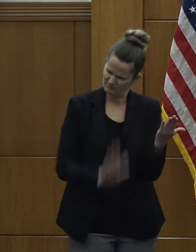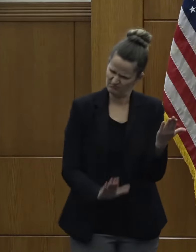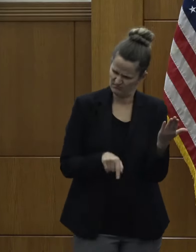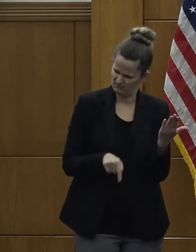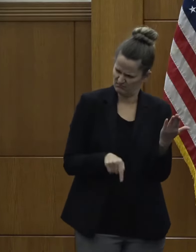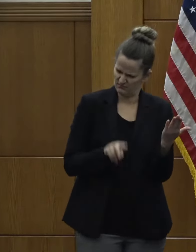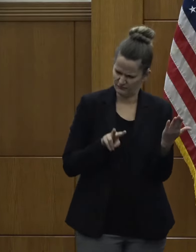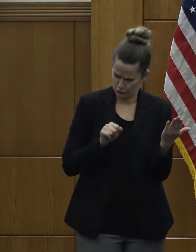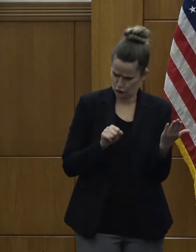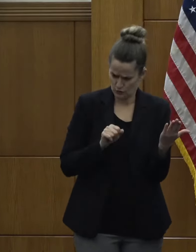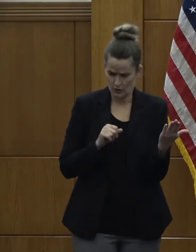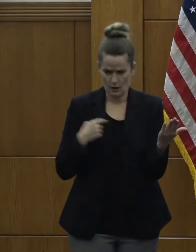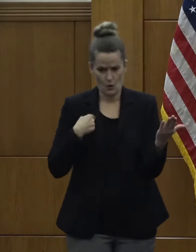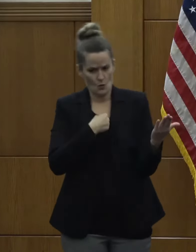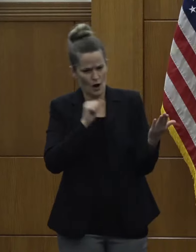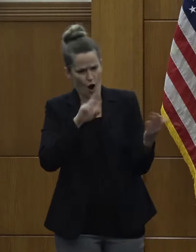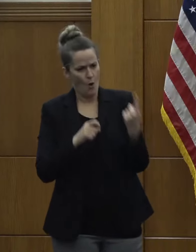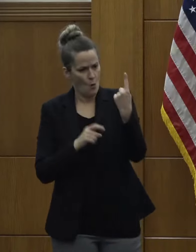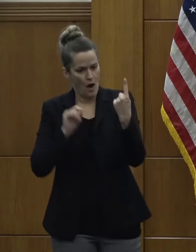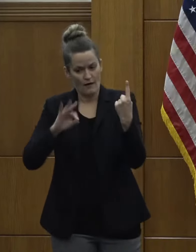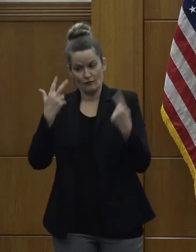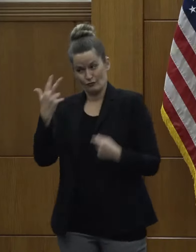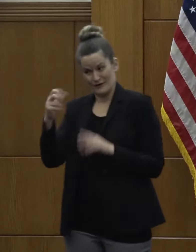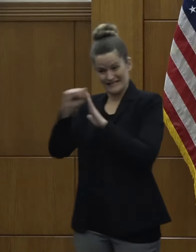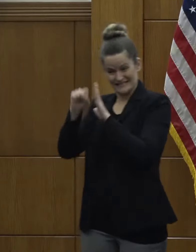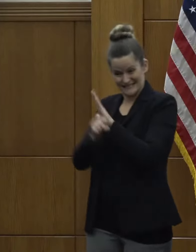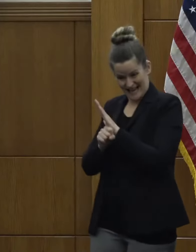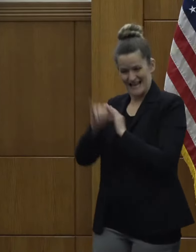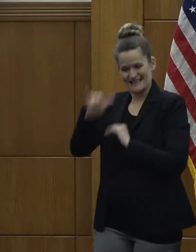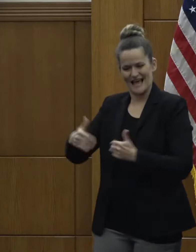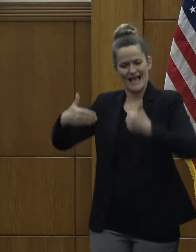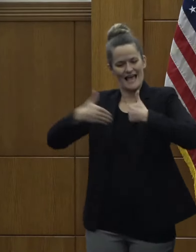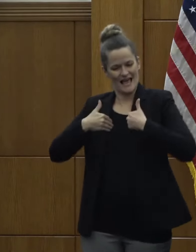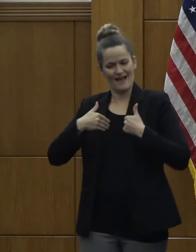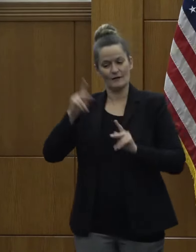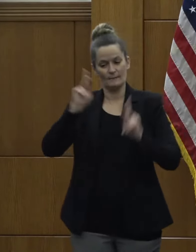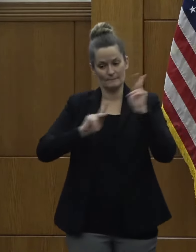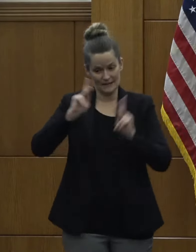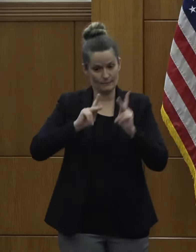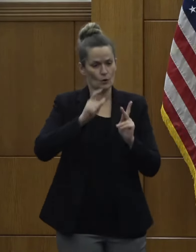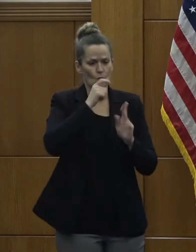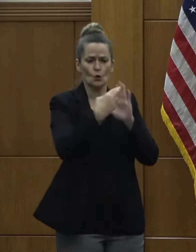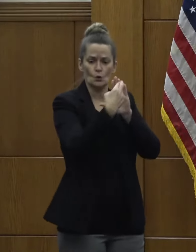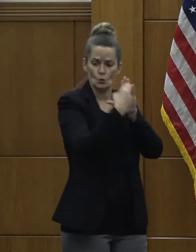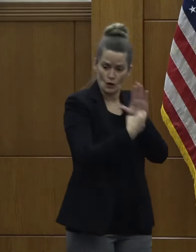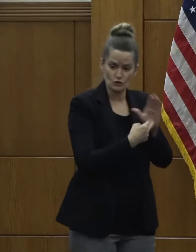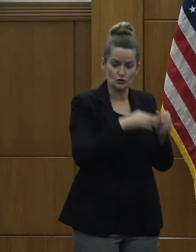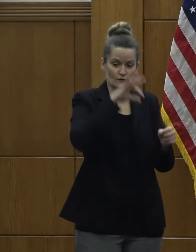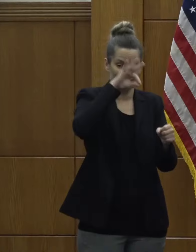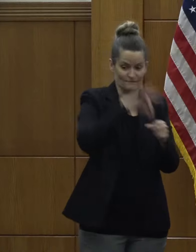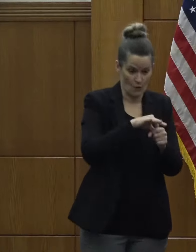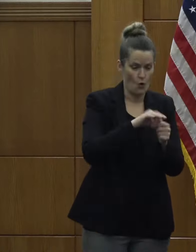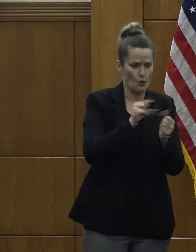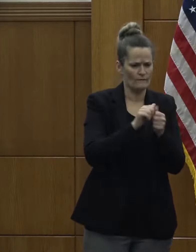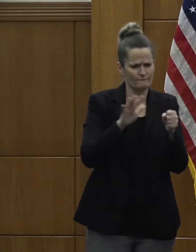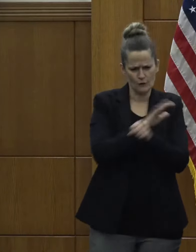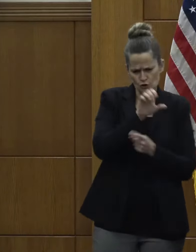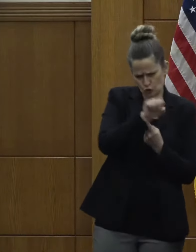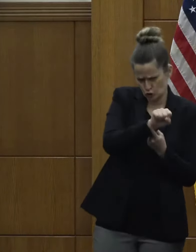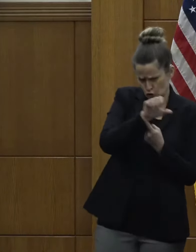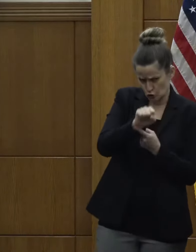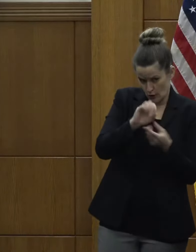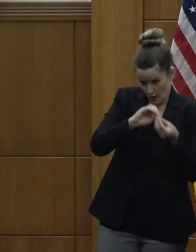number, and that receives a very high confidence factor score in determining that you actually have the correct person. A lot of other states